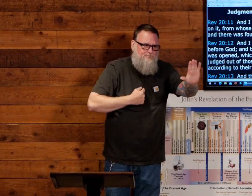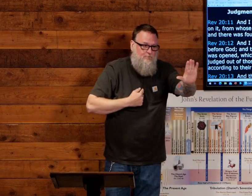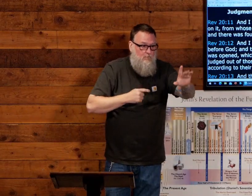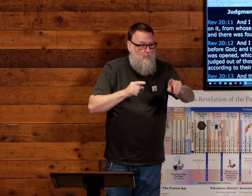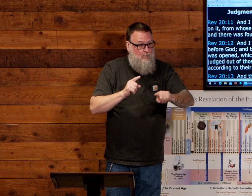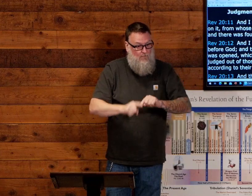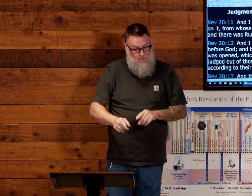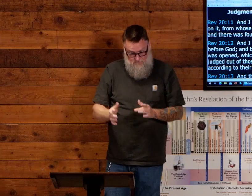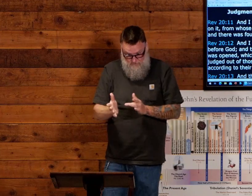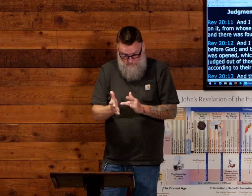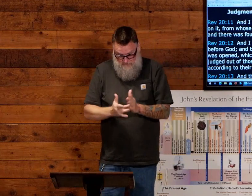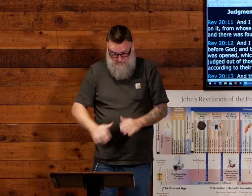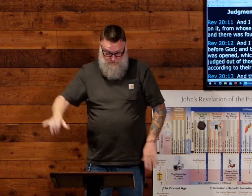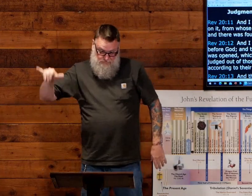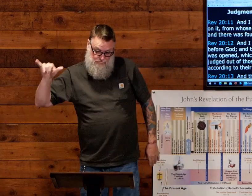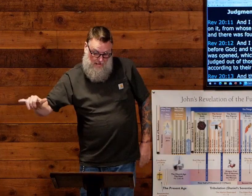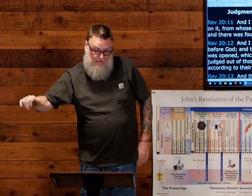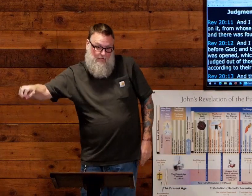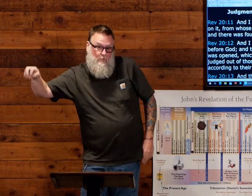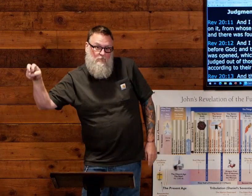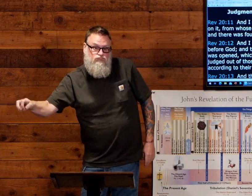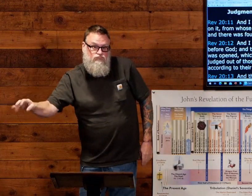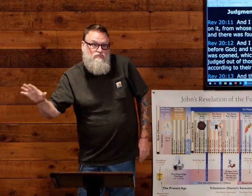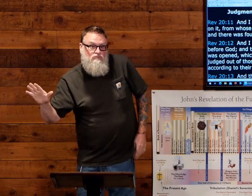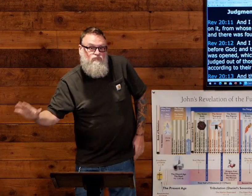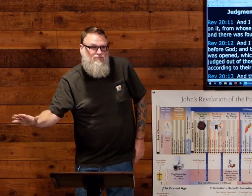Don't misunderstand me, rank is important, but Jesus,